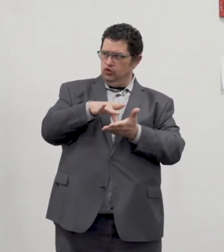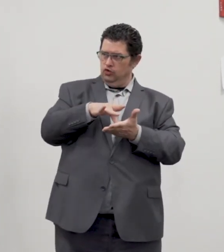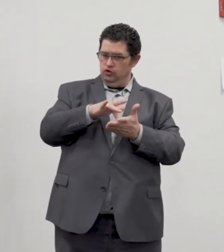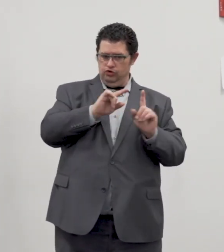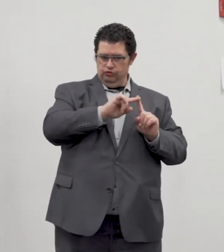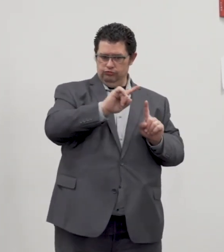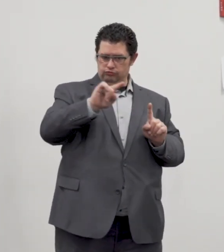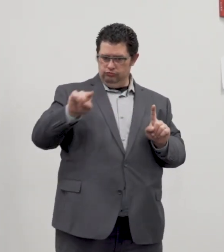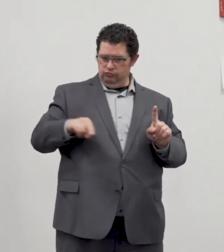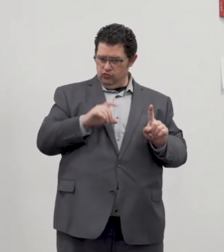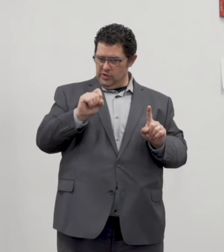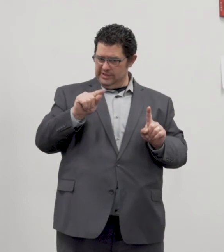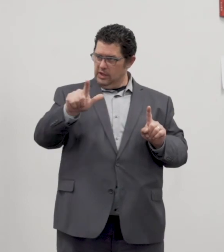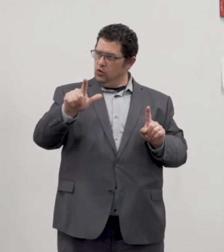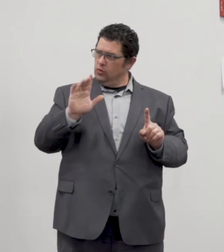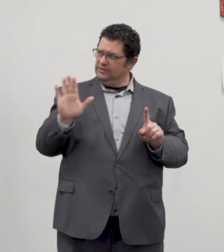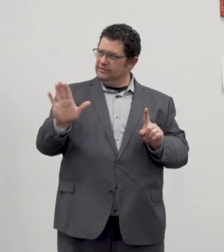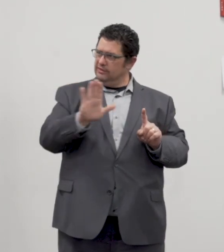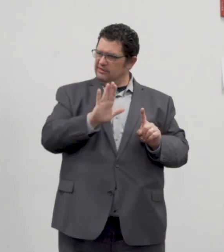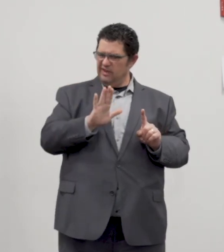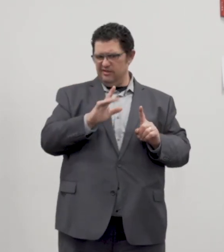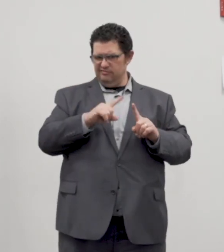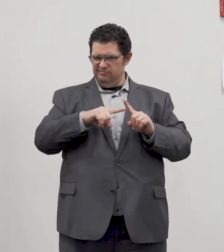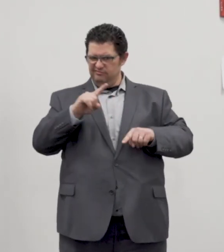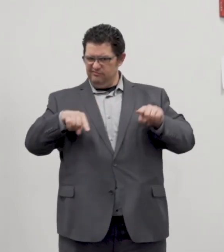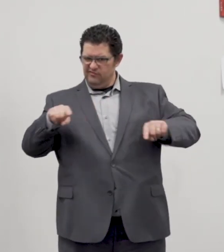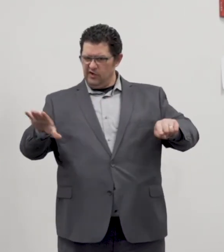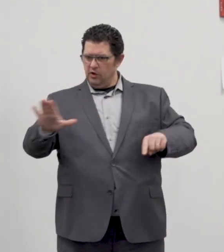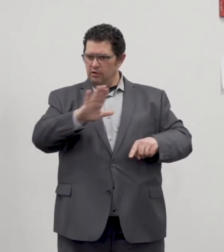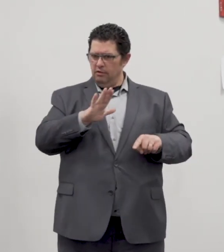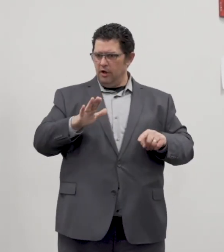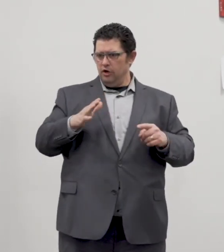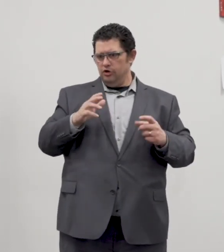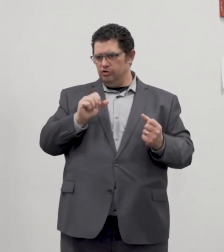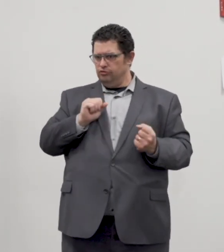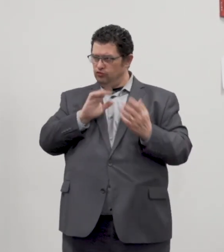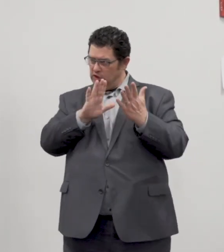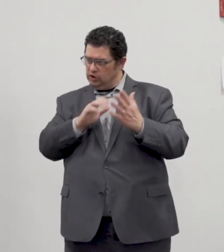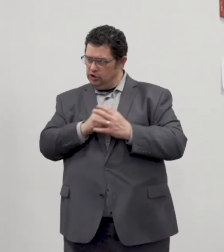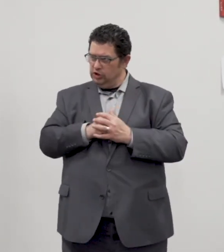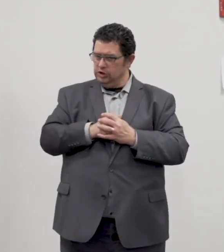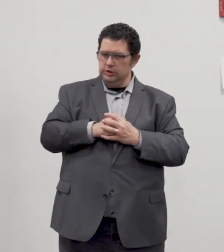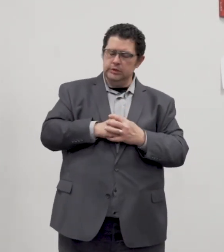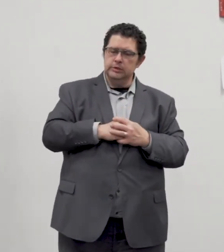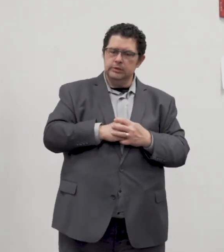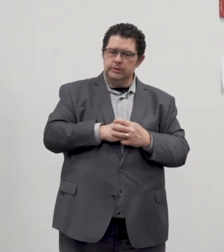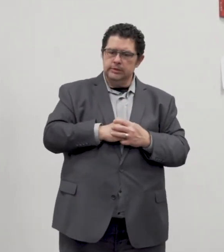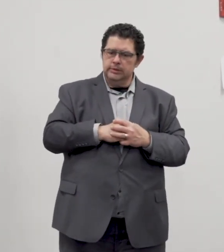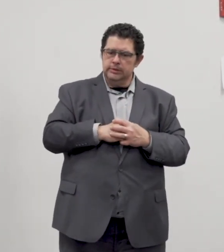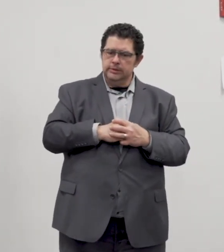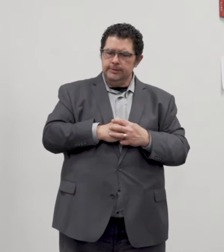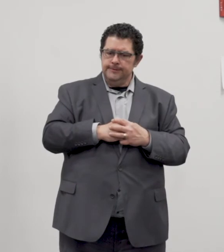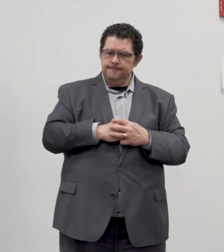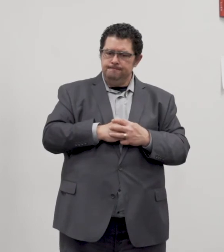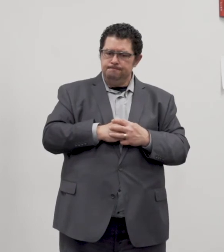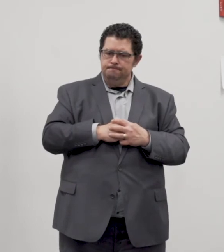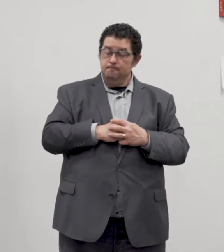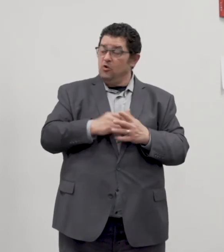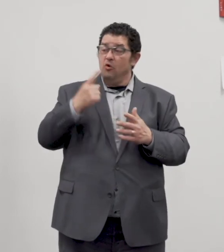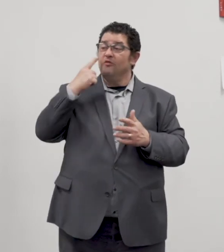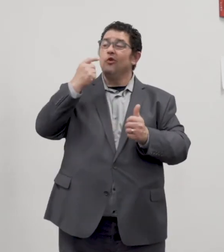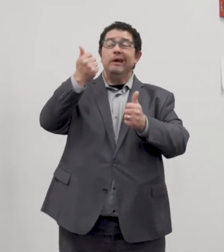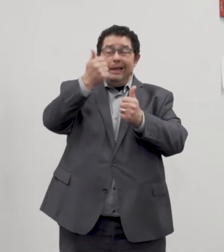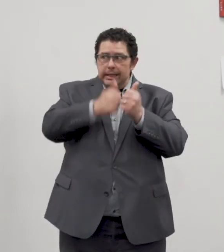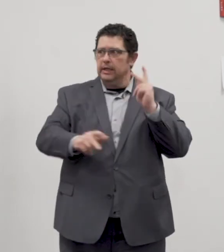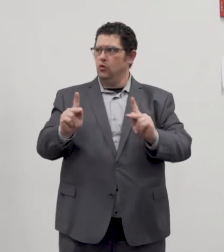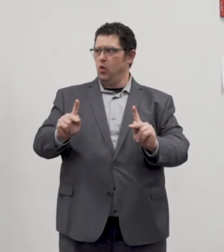varied their strategies a little bit, and they are testing asymptomatic individuals. But for anyone to be